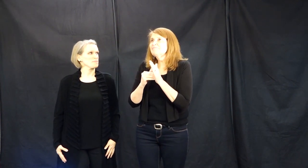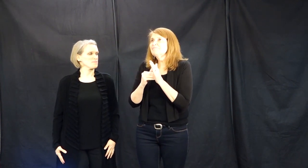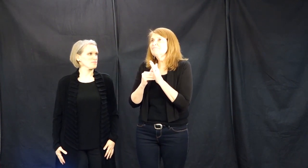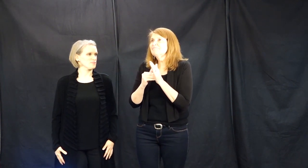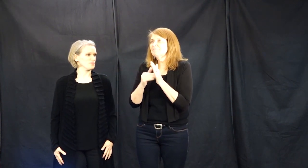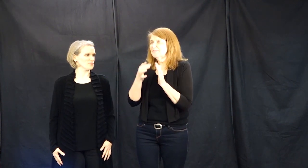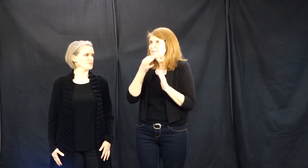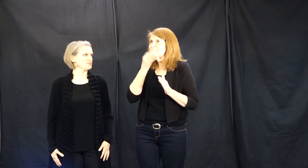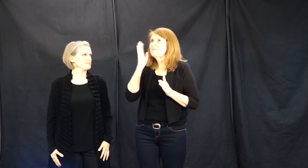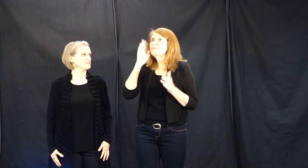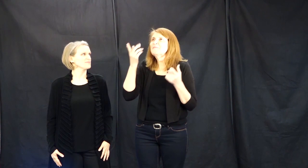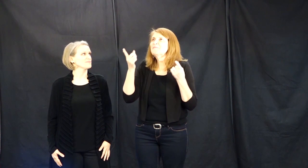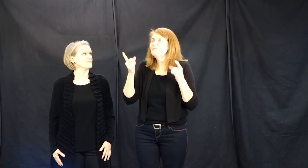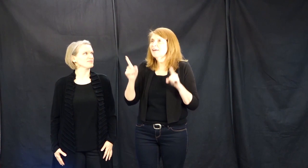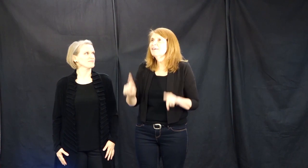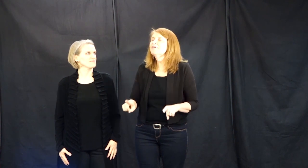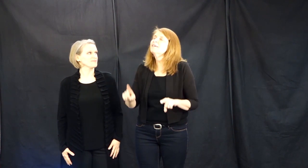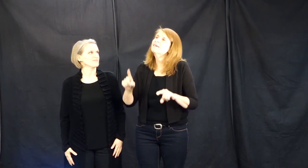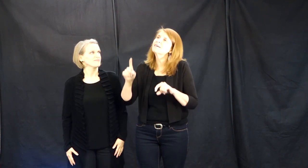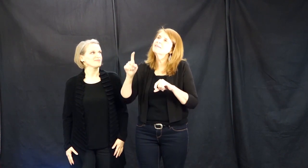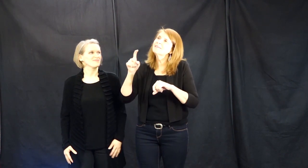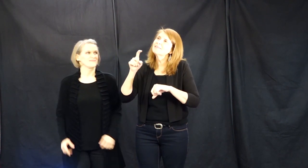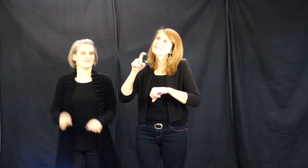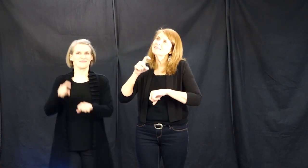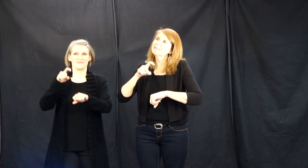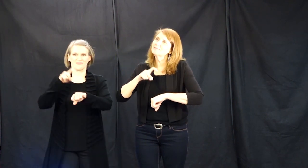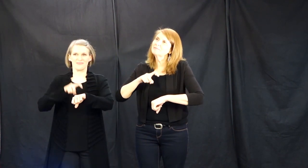It's only a matter of time.